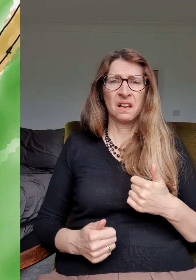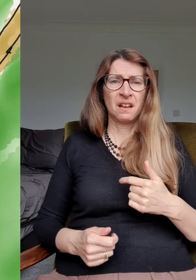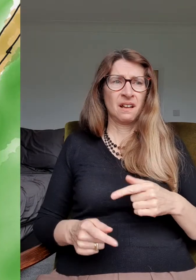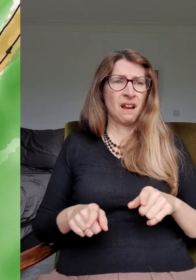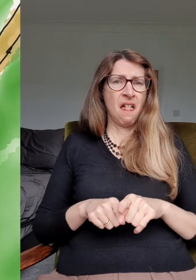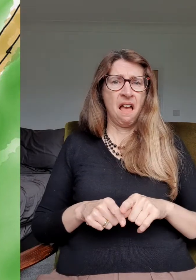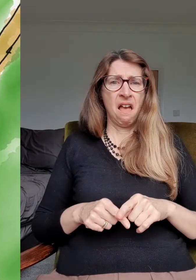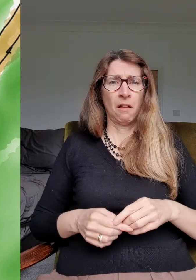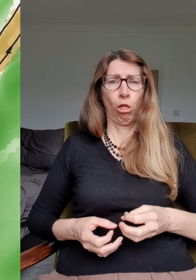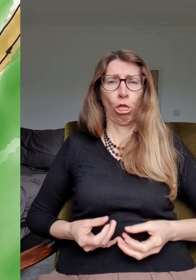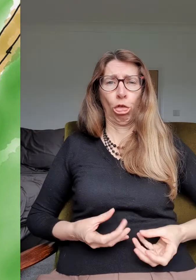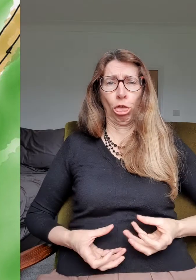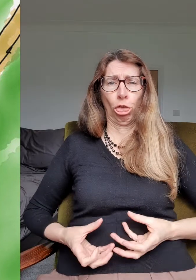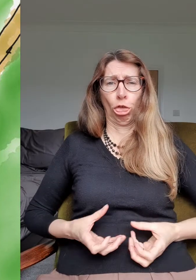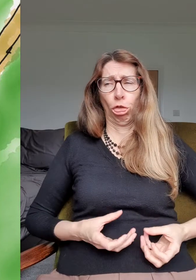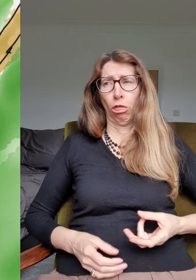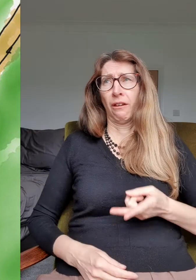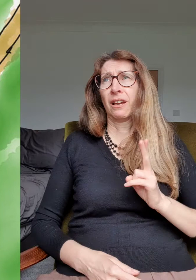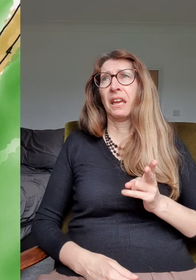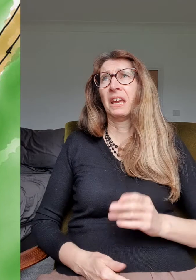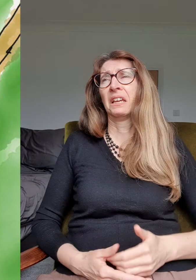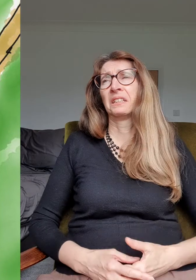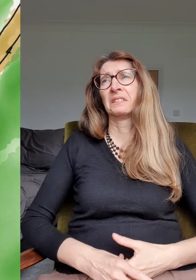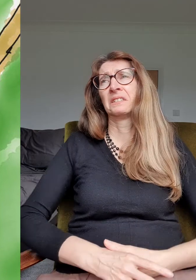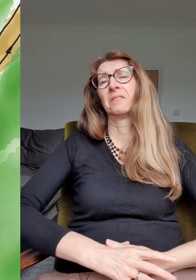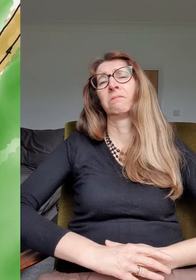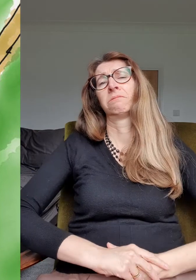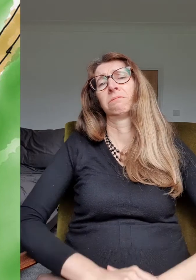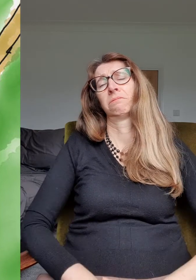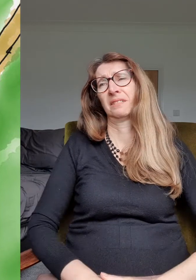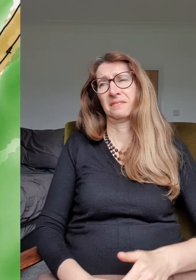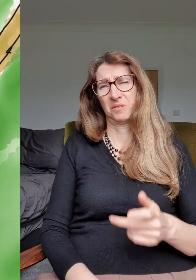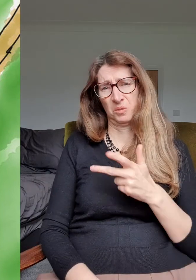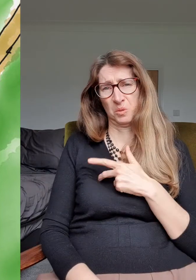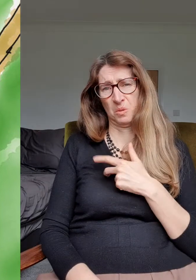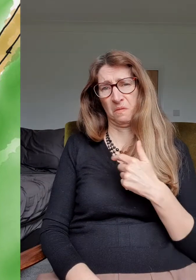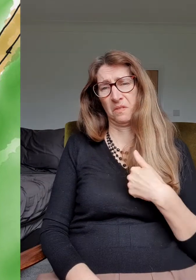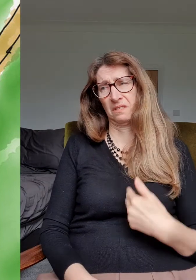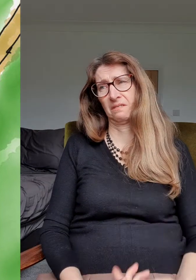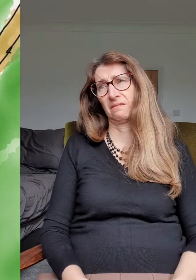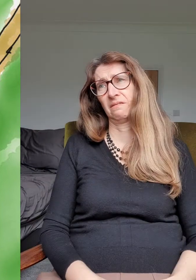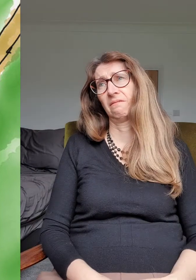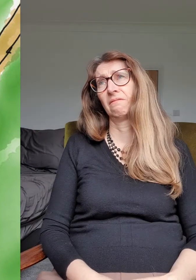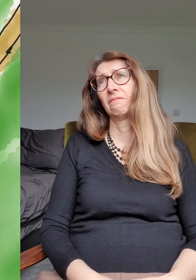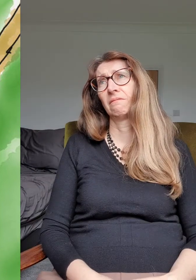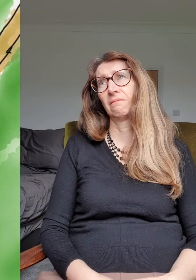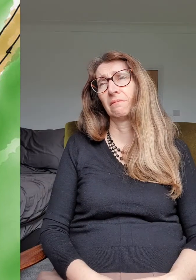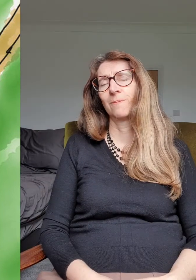It's like I have the unhappy butterflies again. I feel a bit nervous," said Jojo